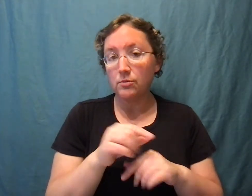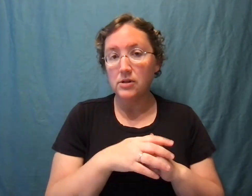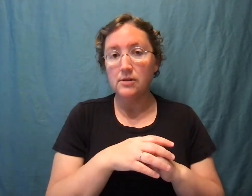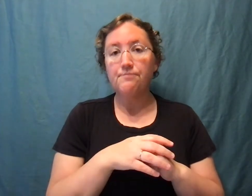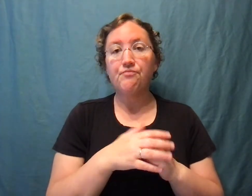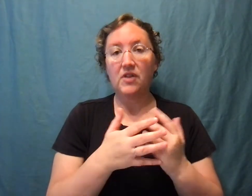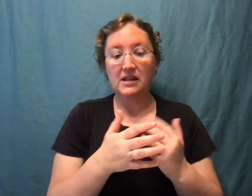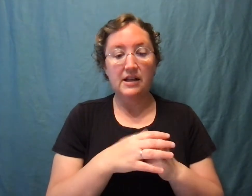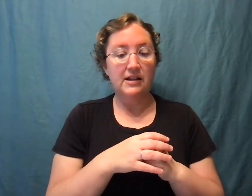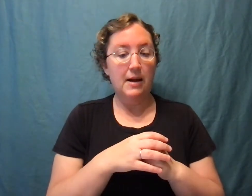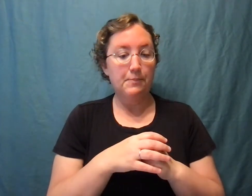terms, things like that.